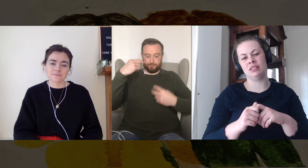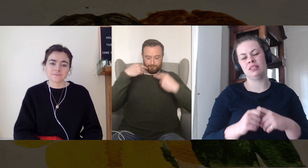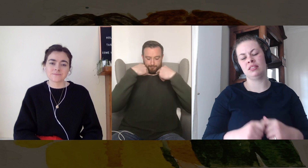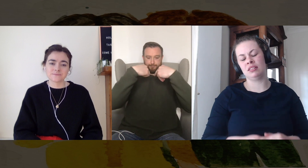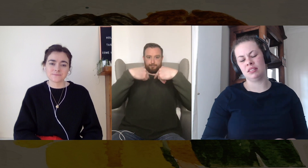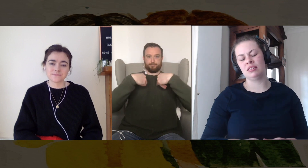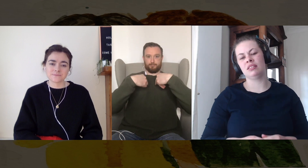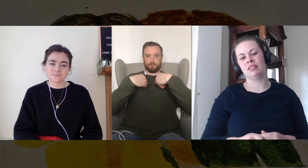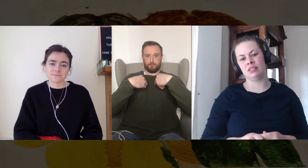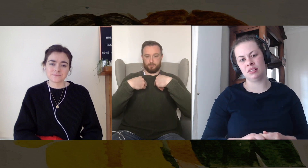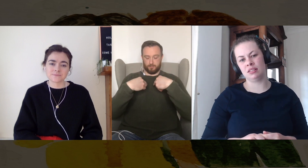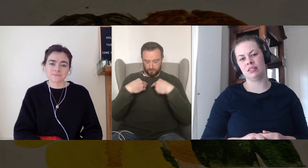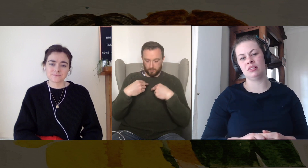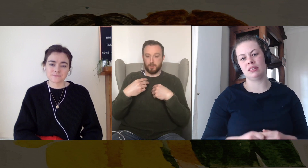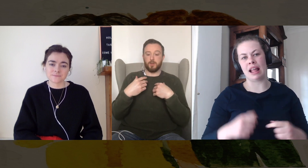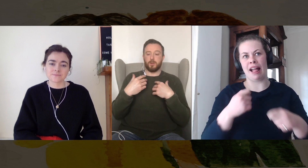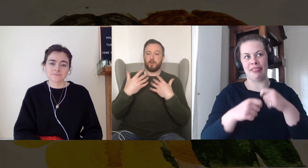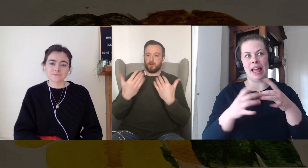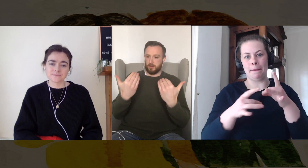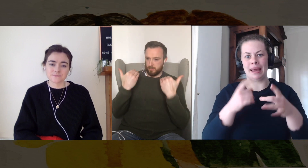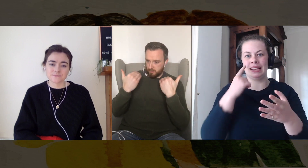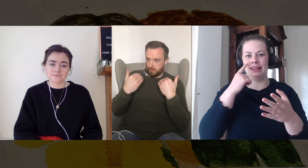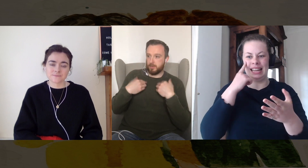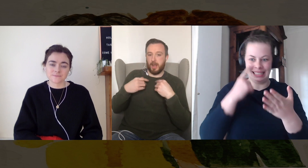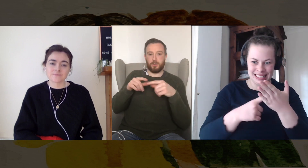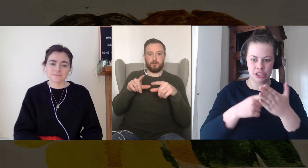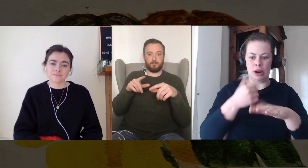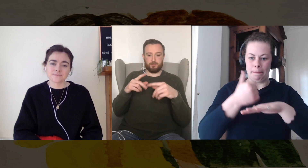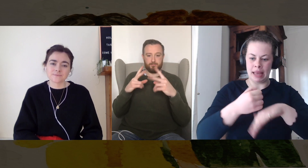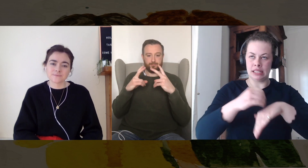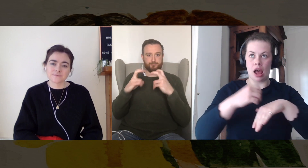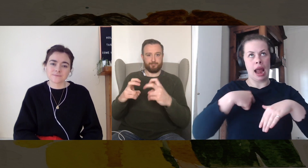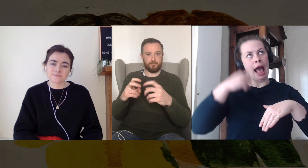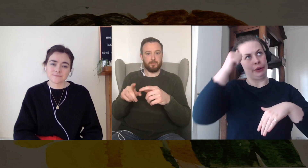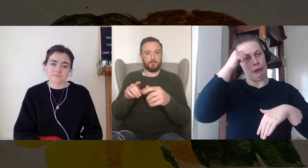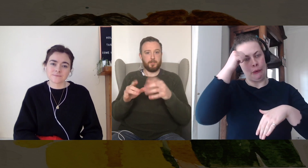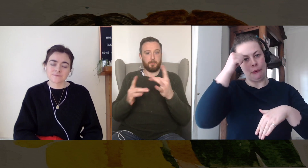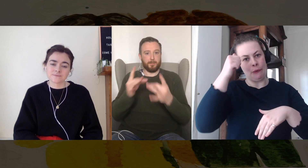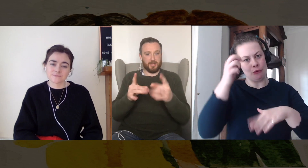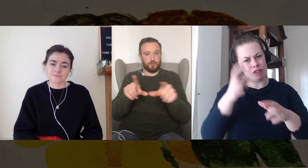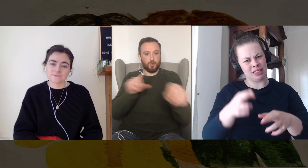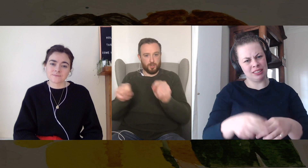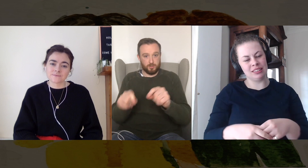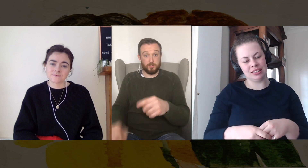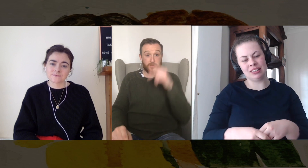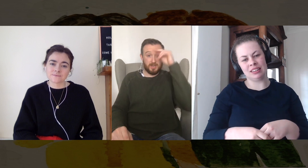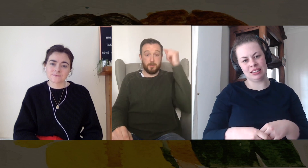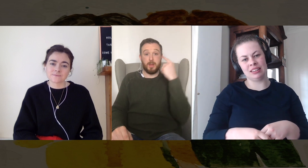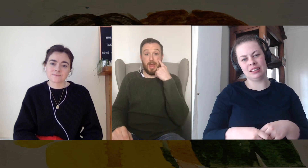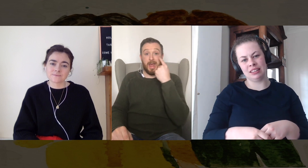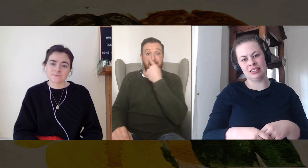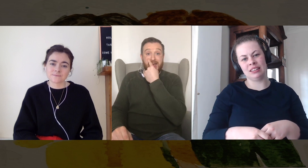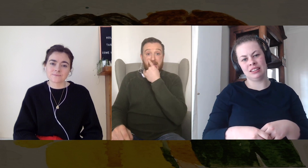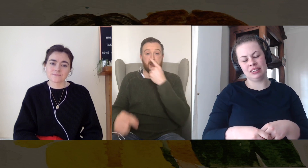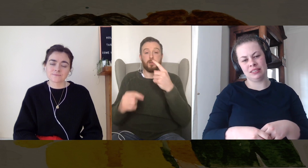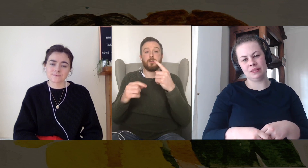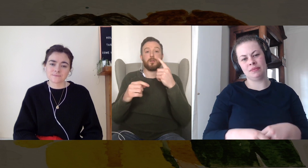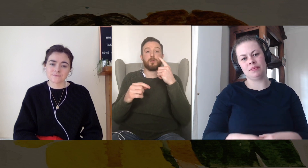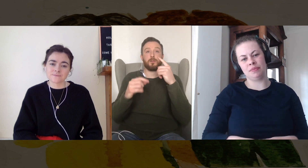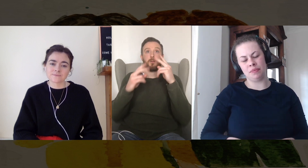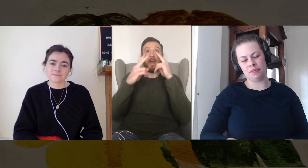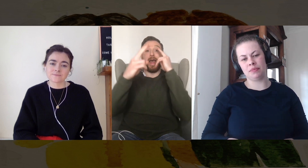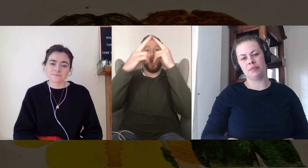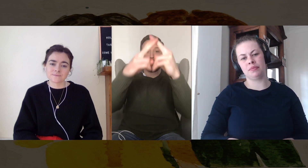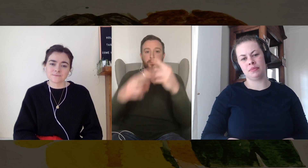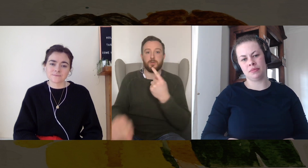So noticing. Self-awareness. Yeah. Like introspection is that